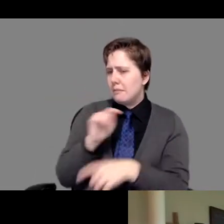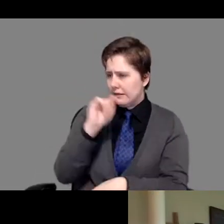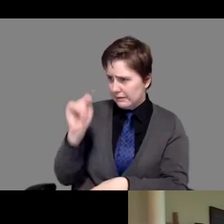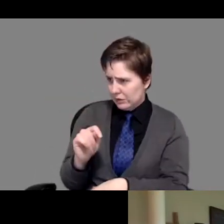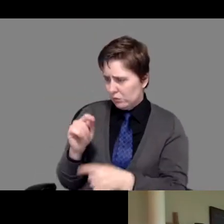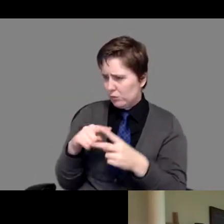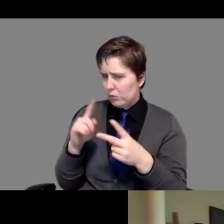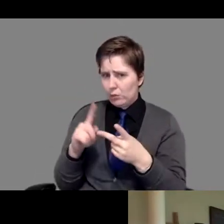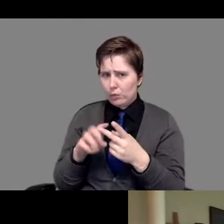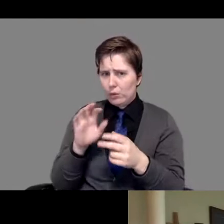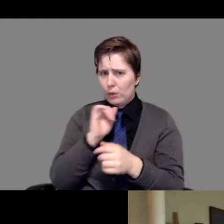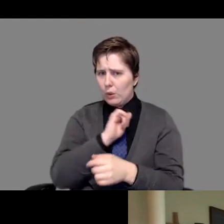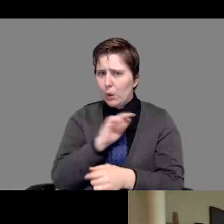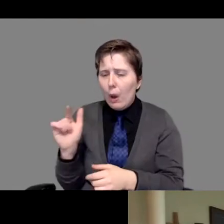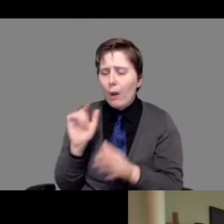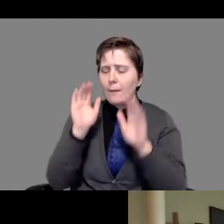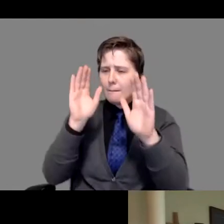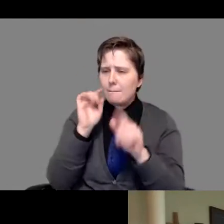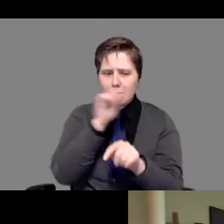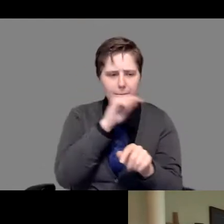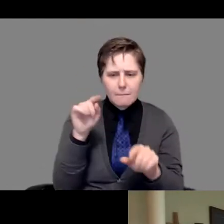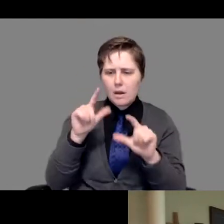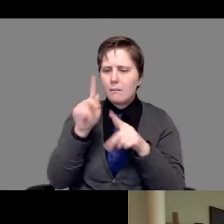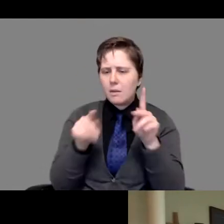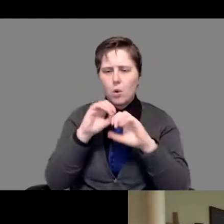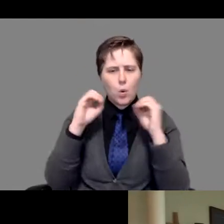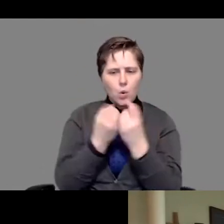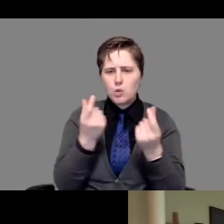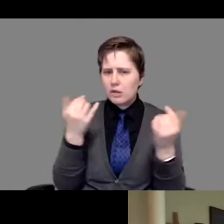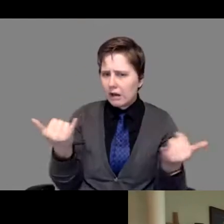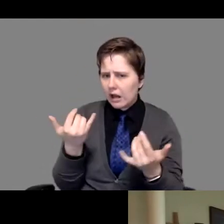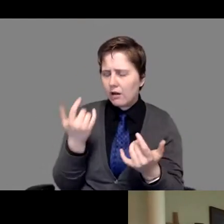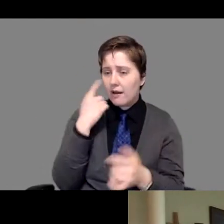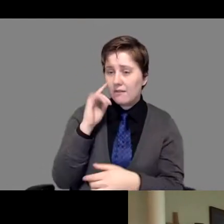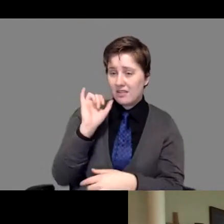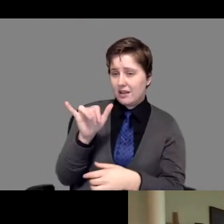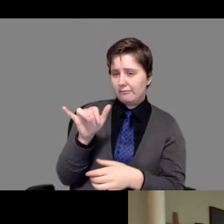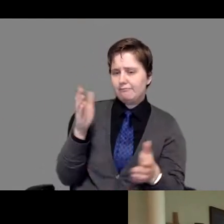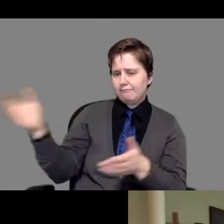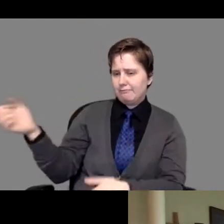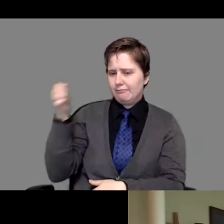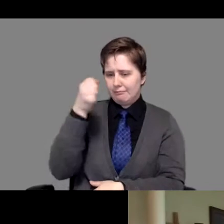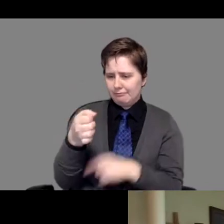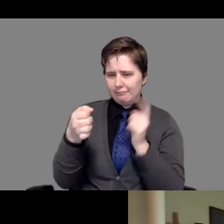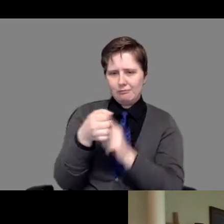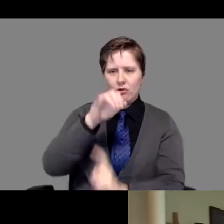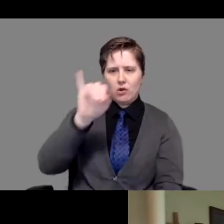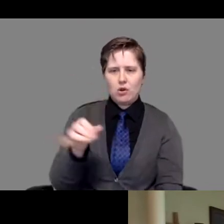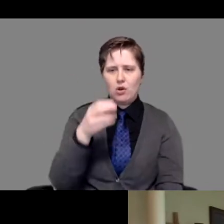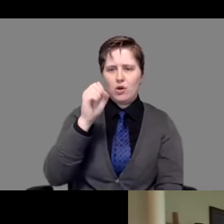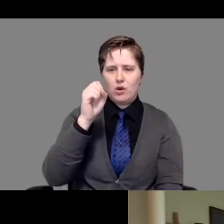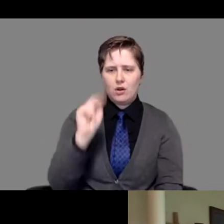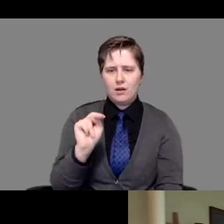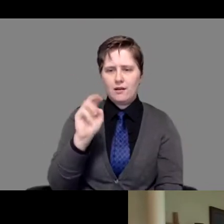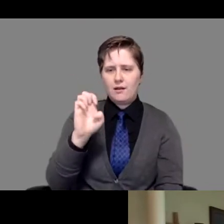and what all these amazing people and organizations are doing right now? For that, we are going to bring John Eikest into